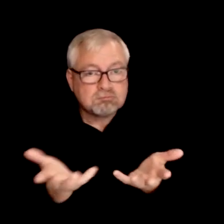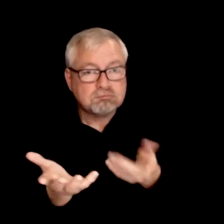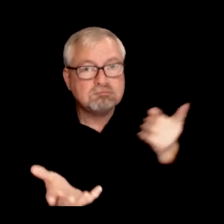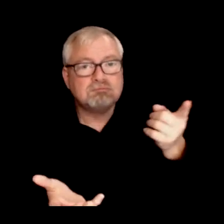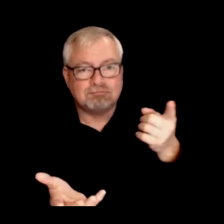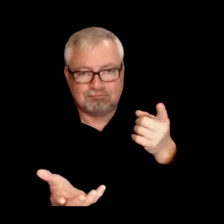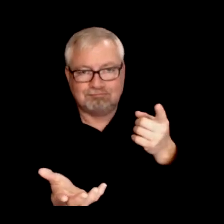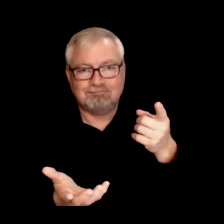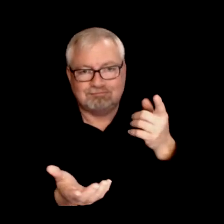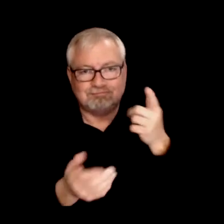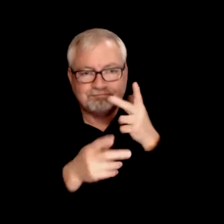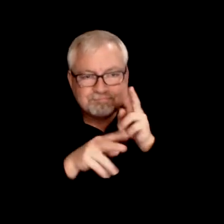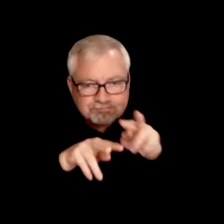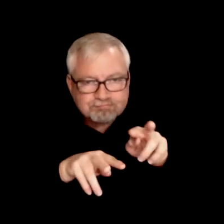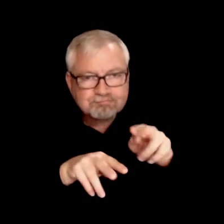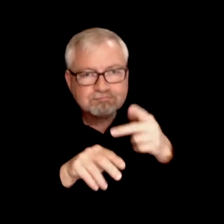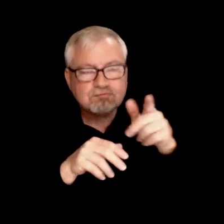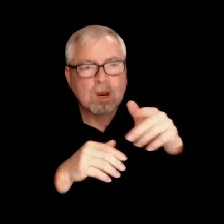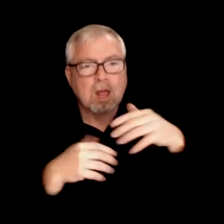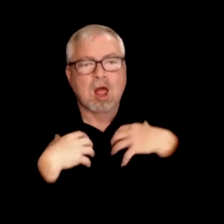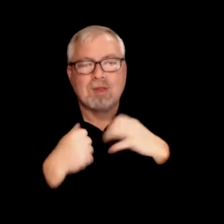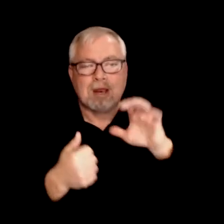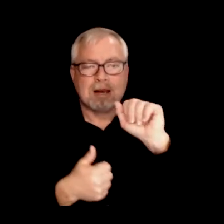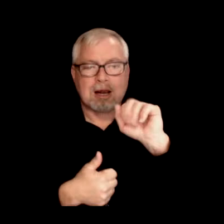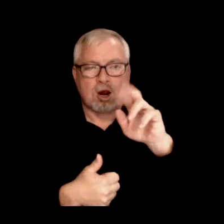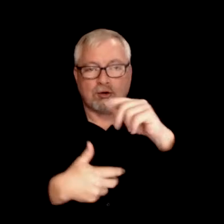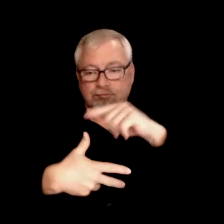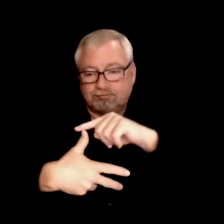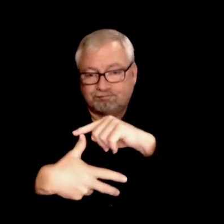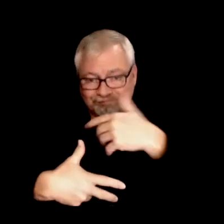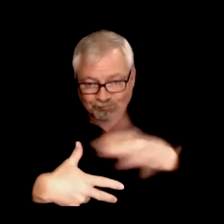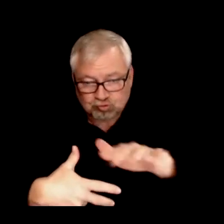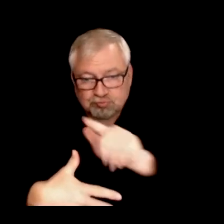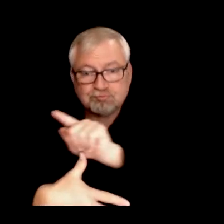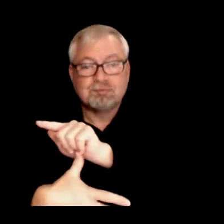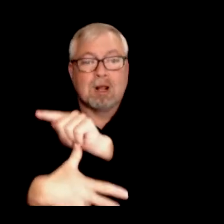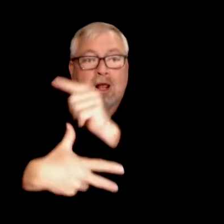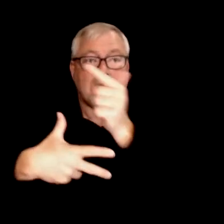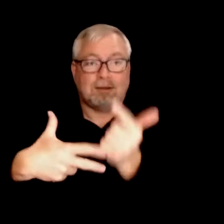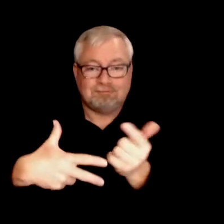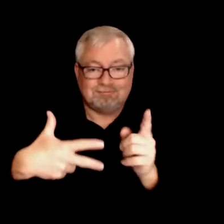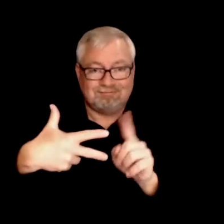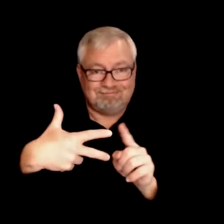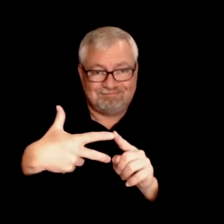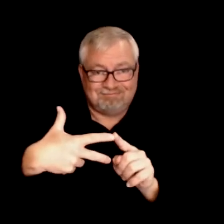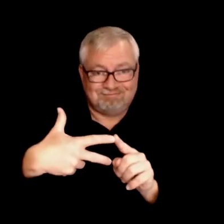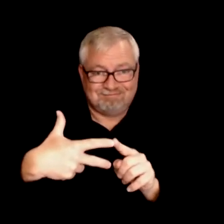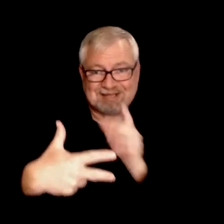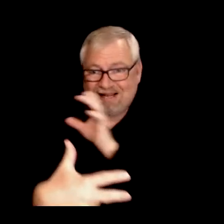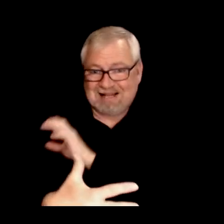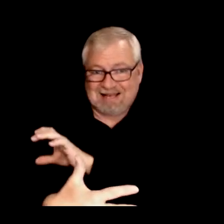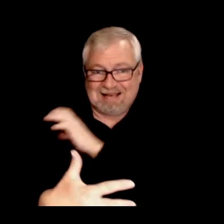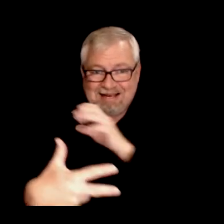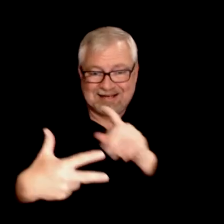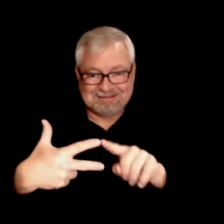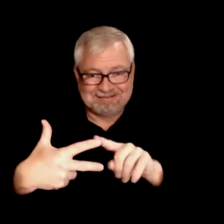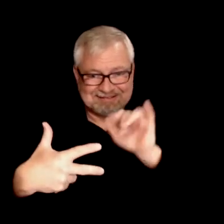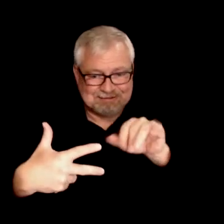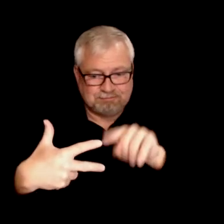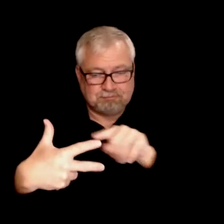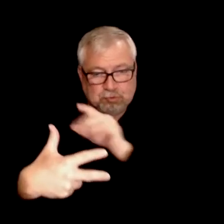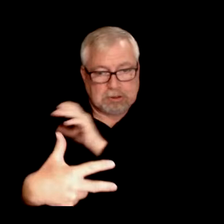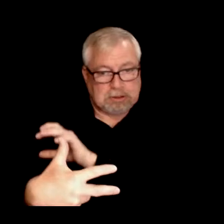and long-term care. And so staff in community clinics would be